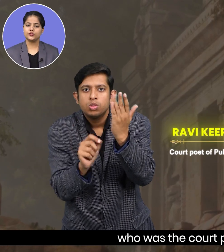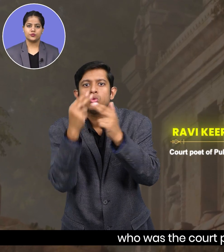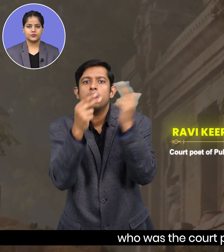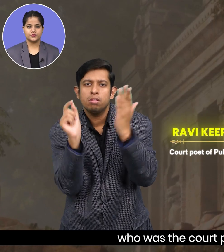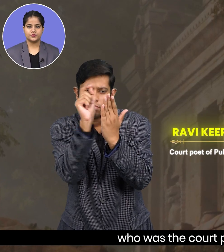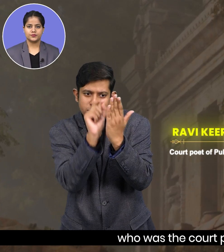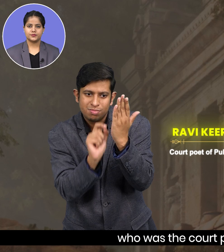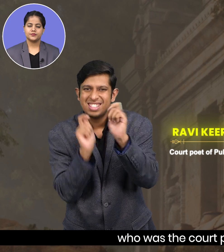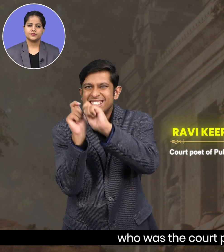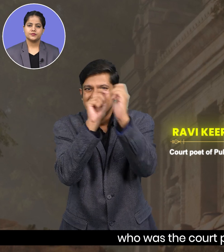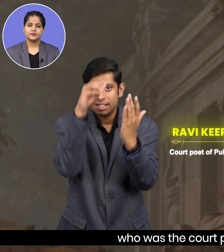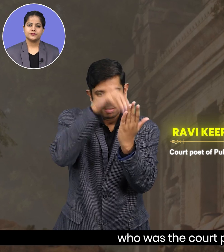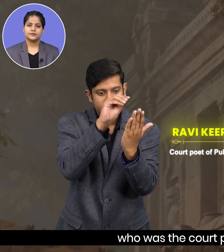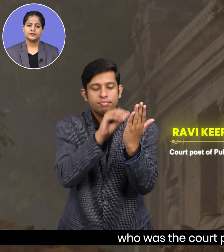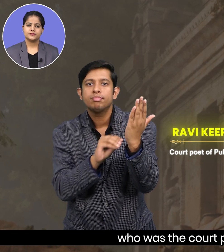Pulakesi II.